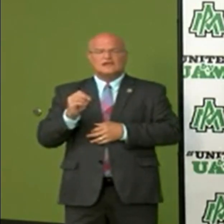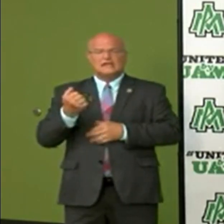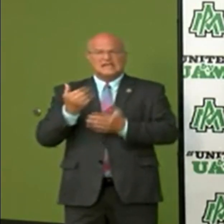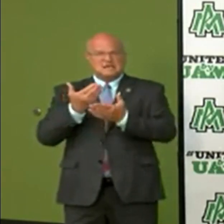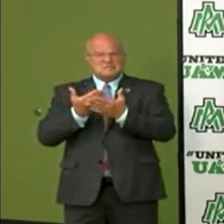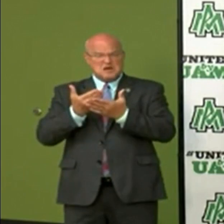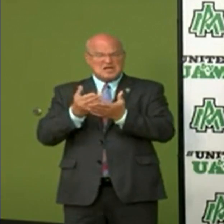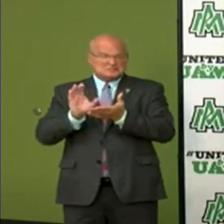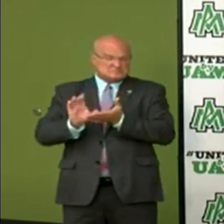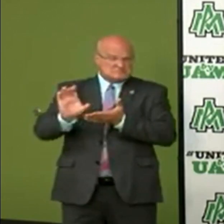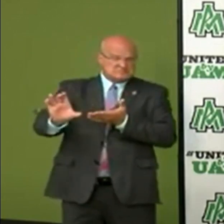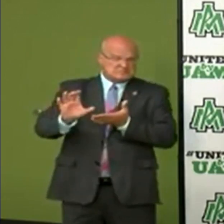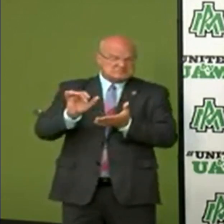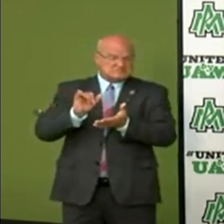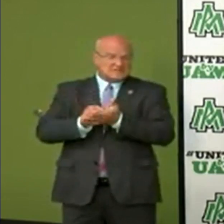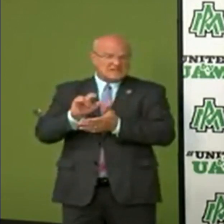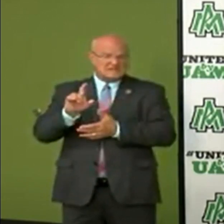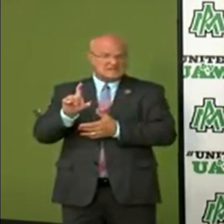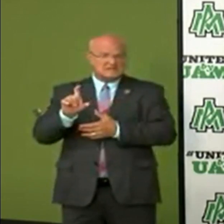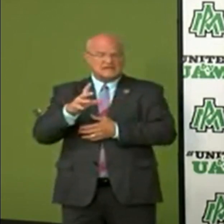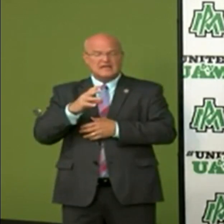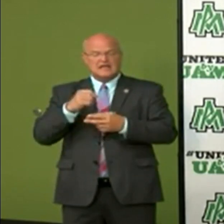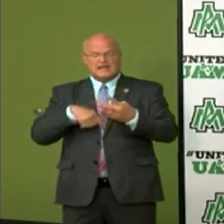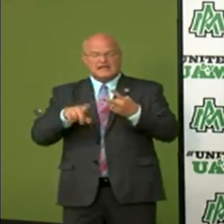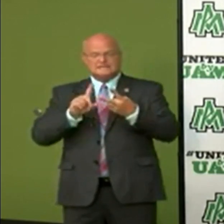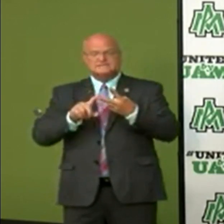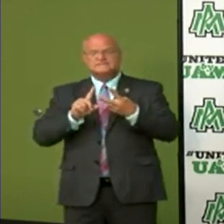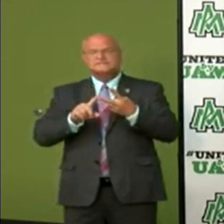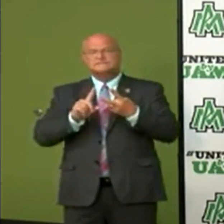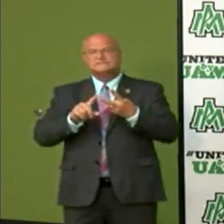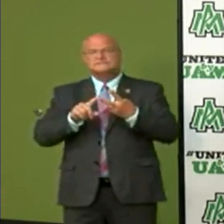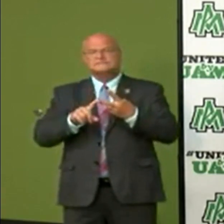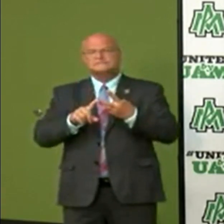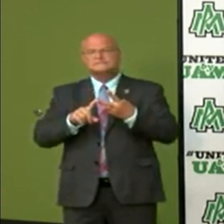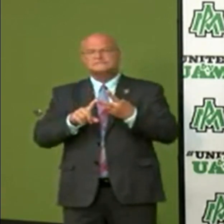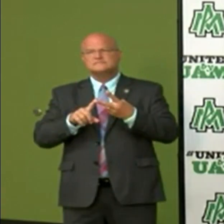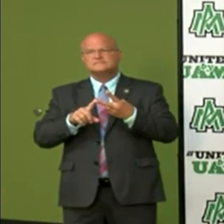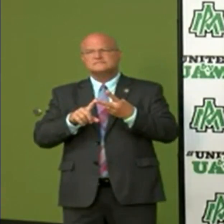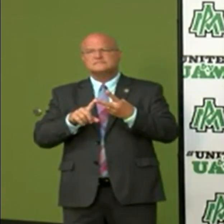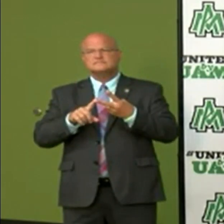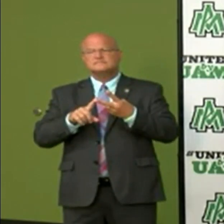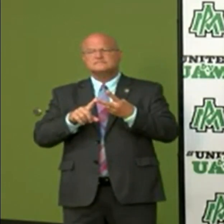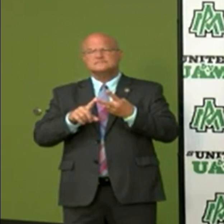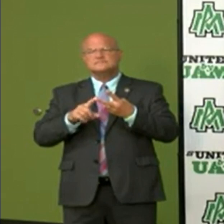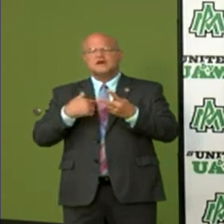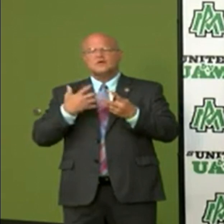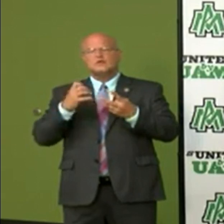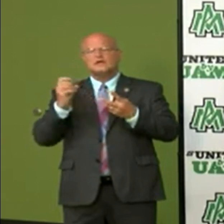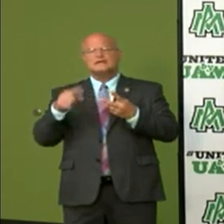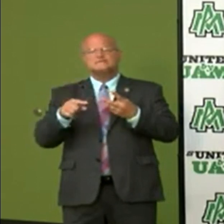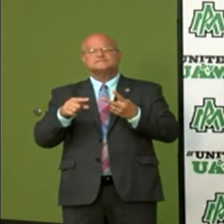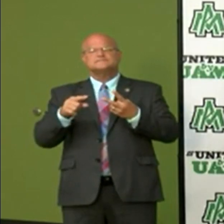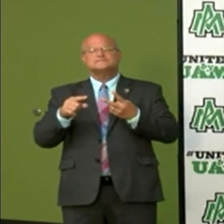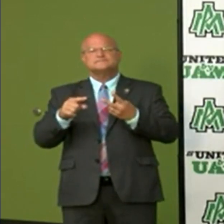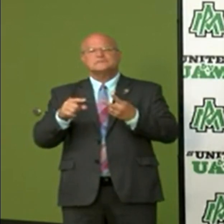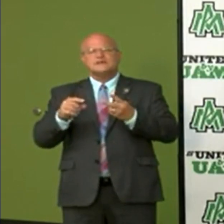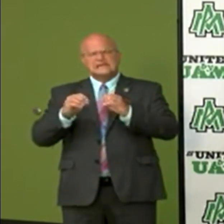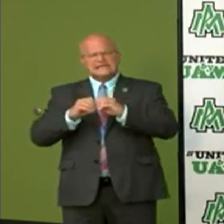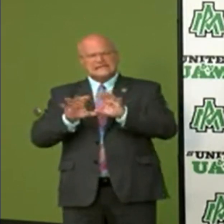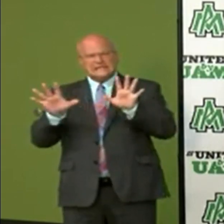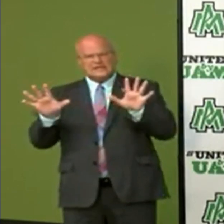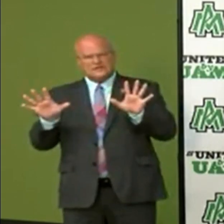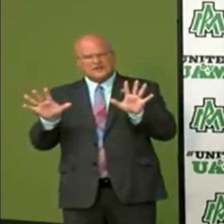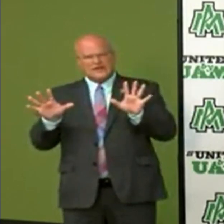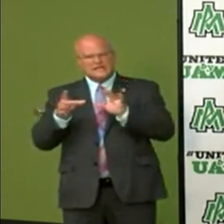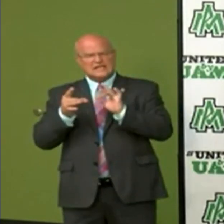any money or committing any money to this? And the second area I wanted to ask you about was kind of